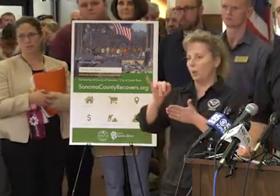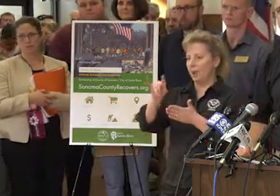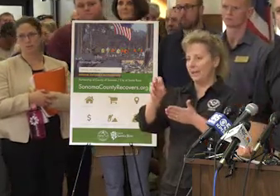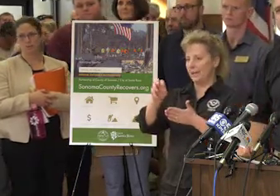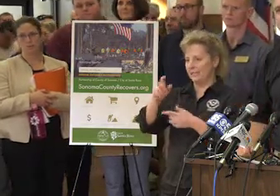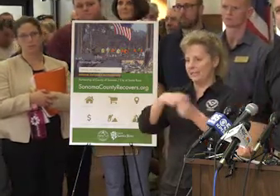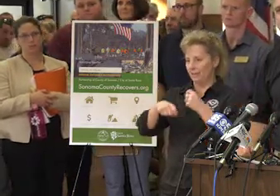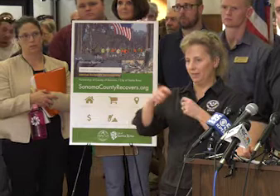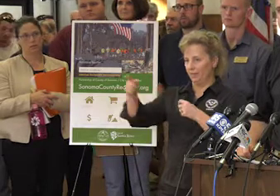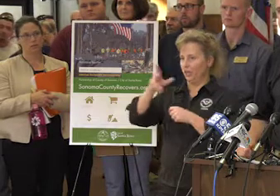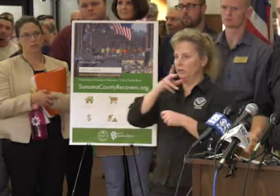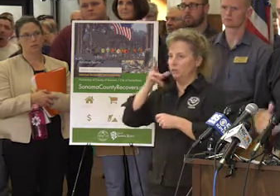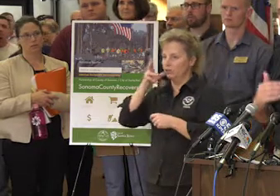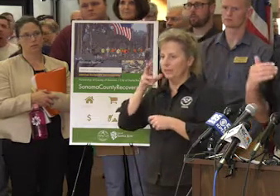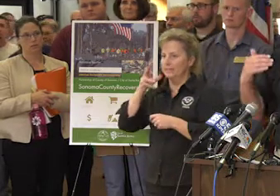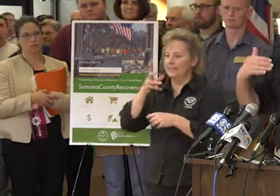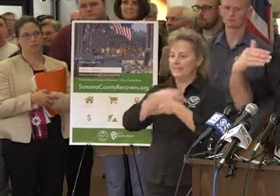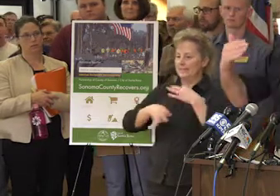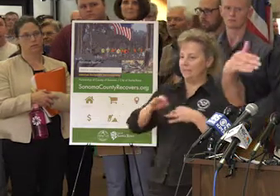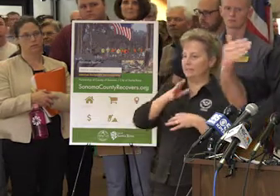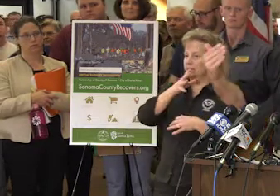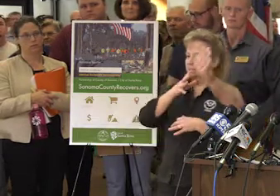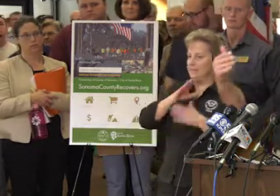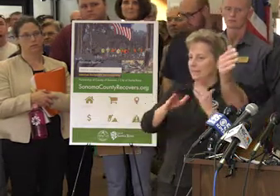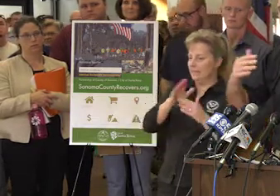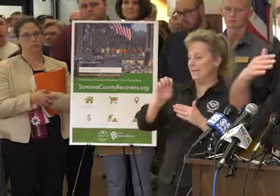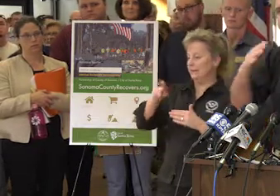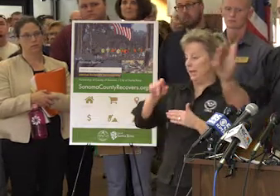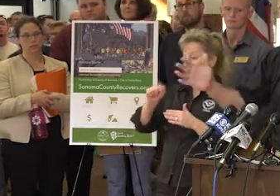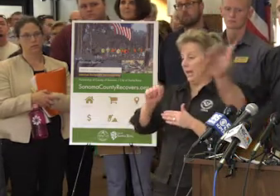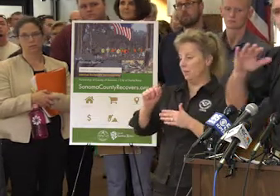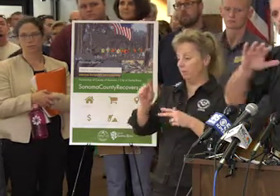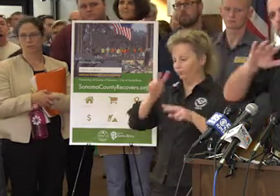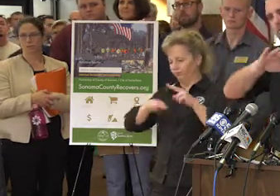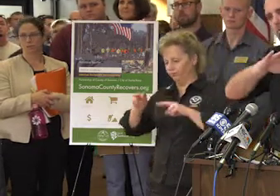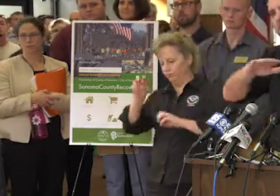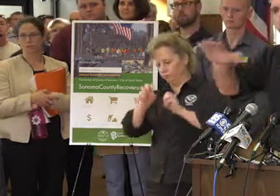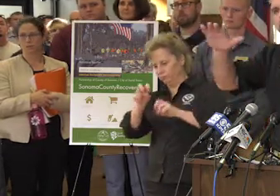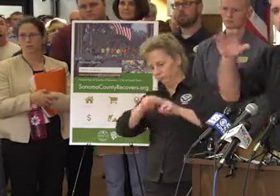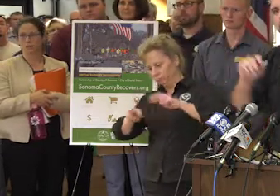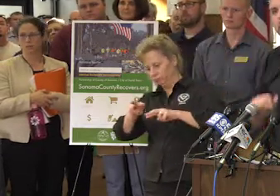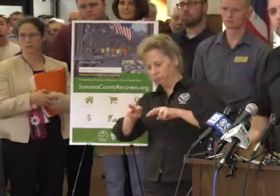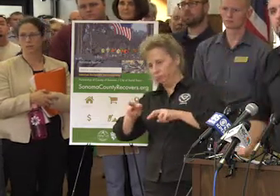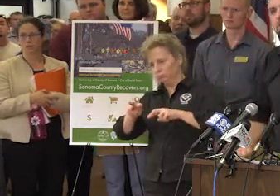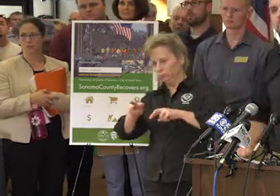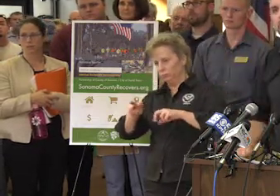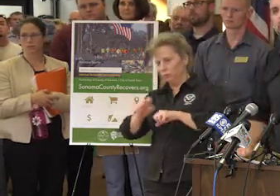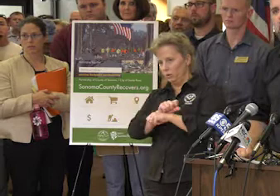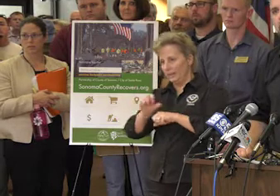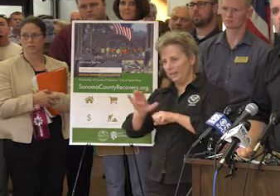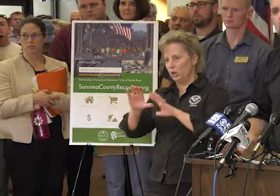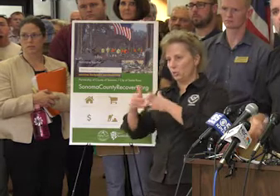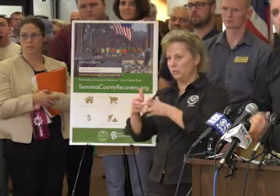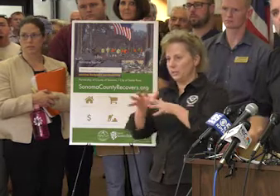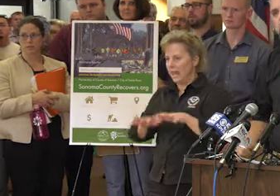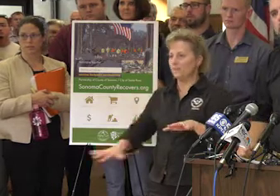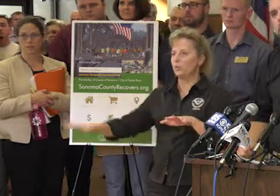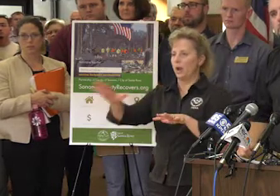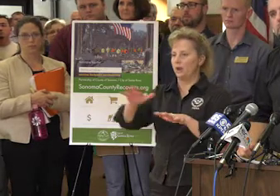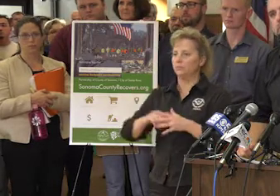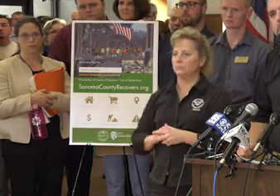out in the country versus the city, and EPA will be looking at that, and they'll be working to get their crews everywhere.